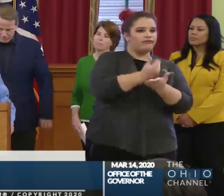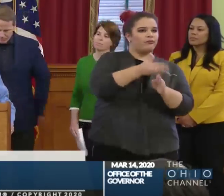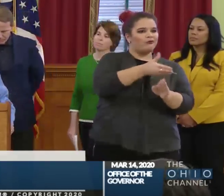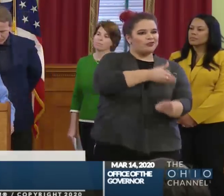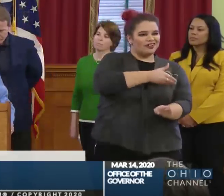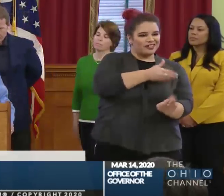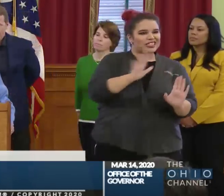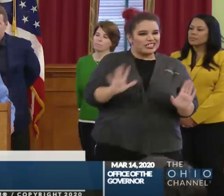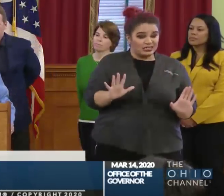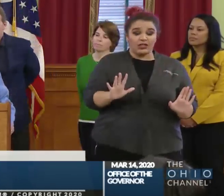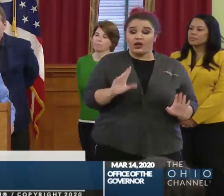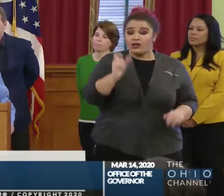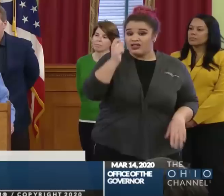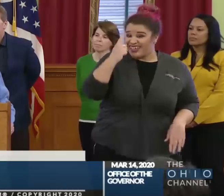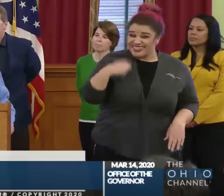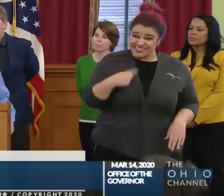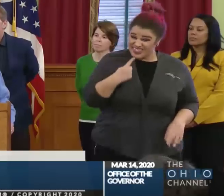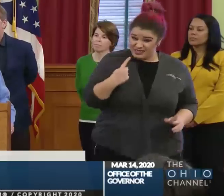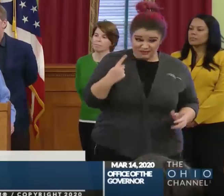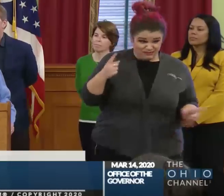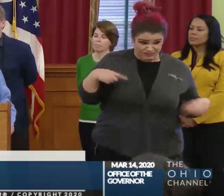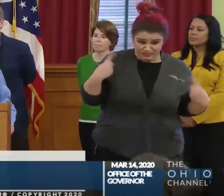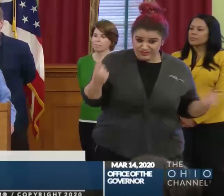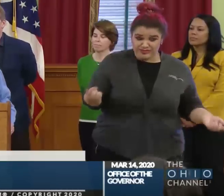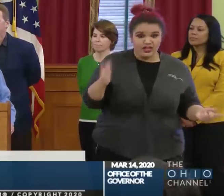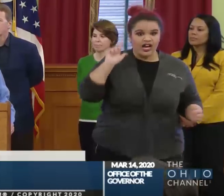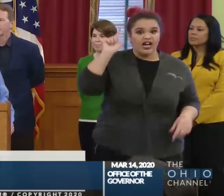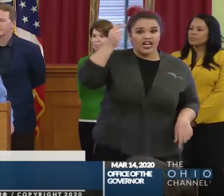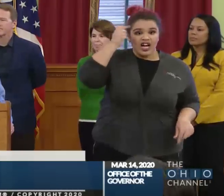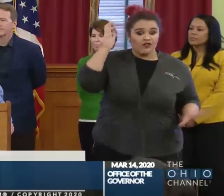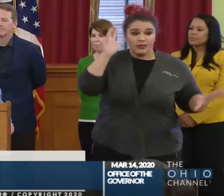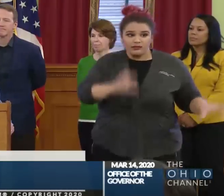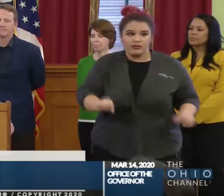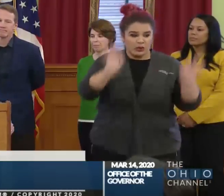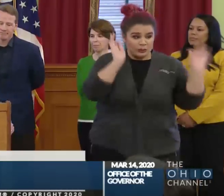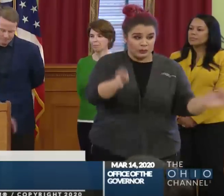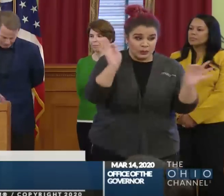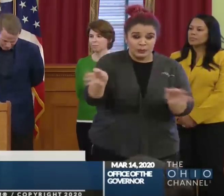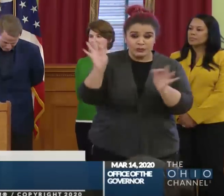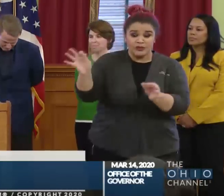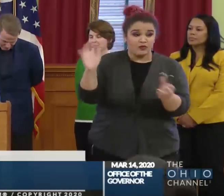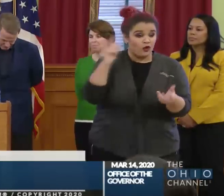ago, government can't do all of this. Government shouldn't do all of it. In fact, what individuals do